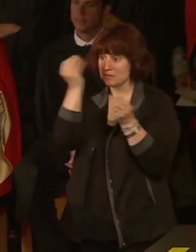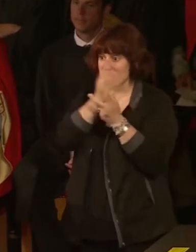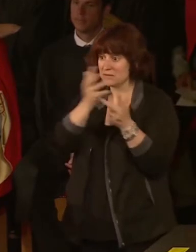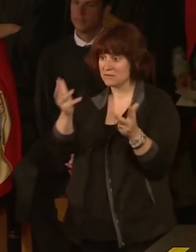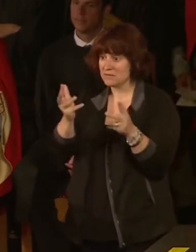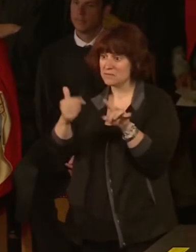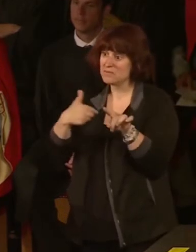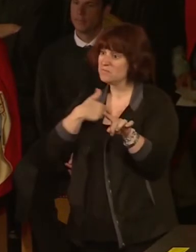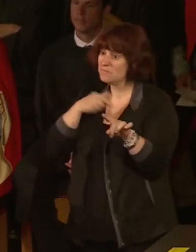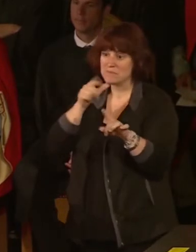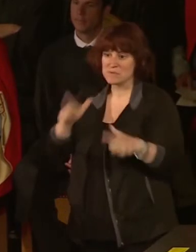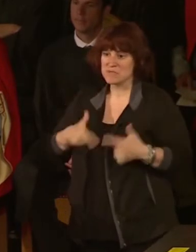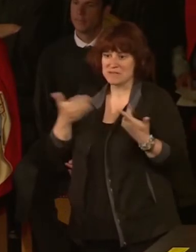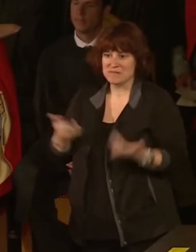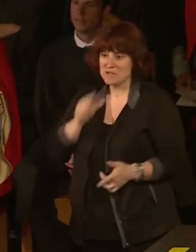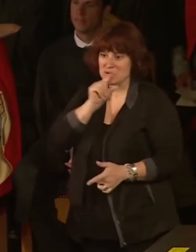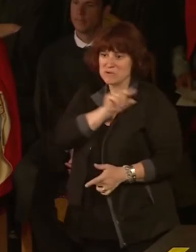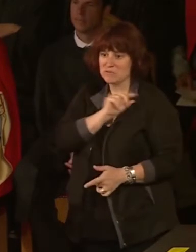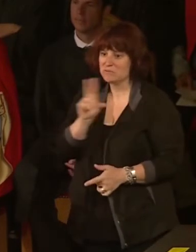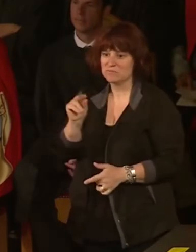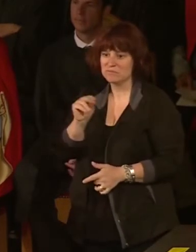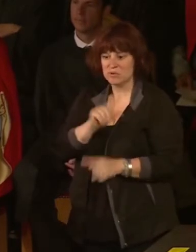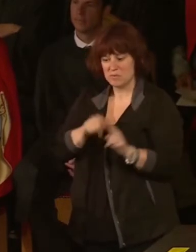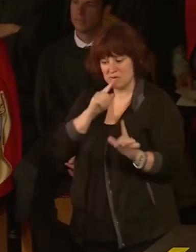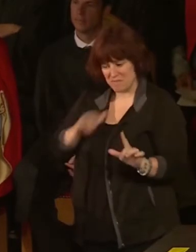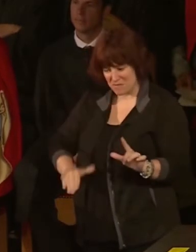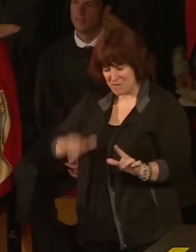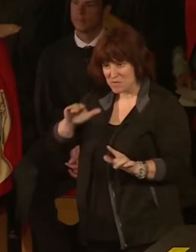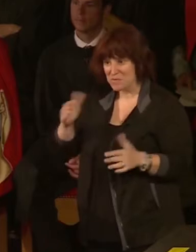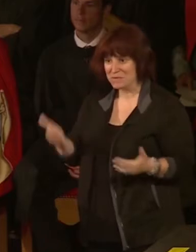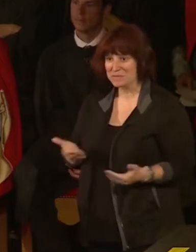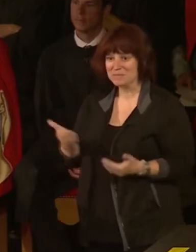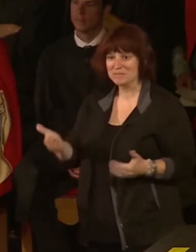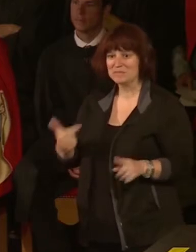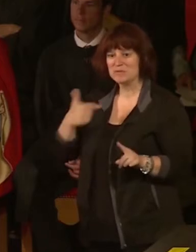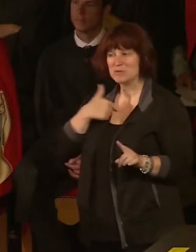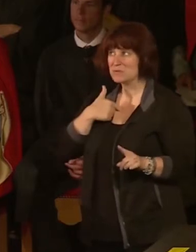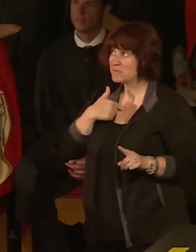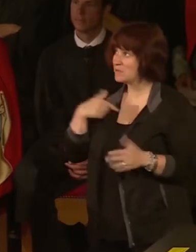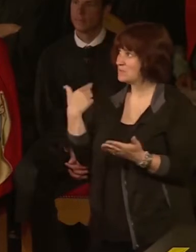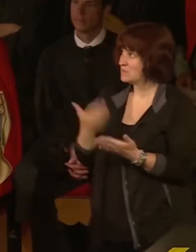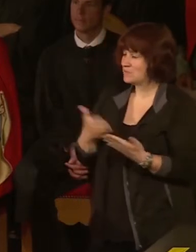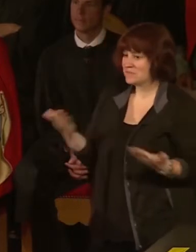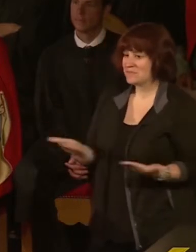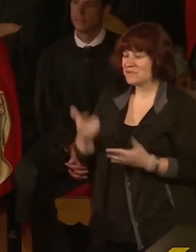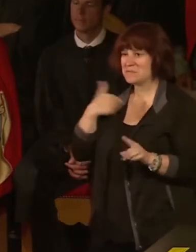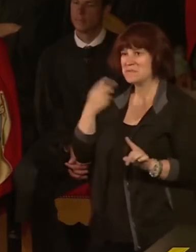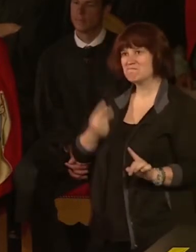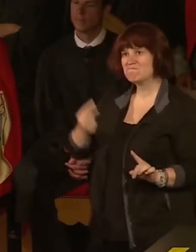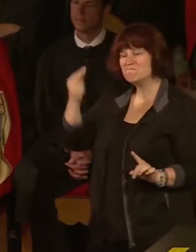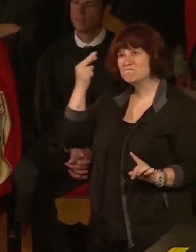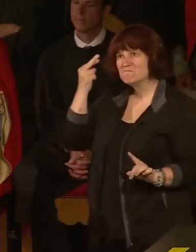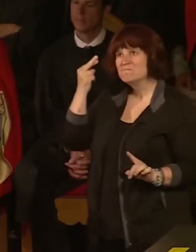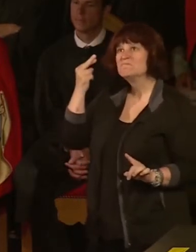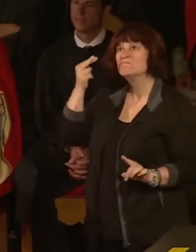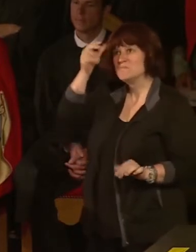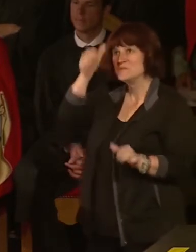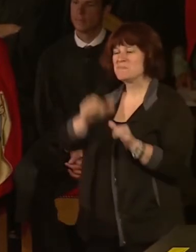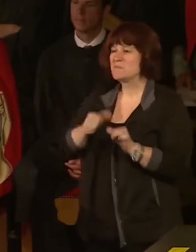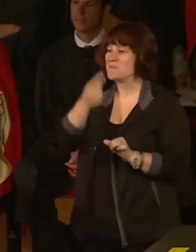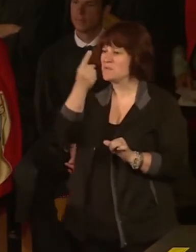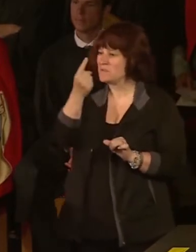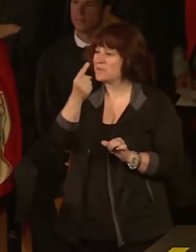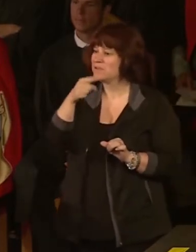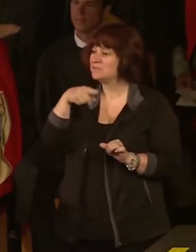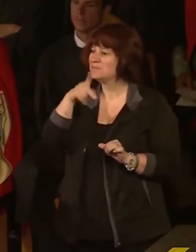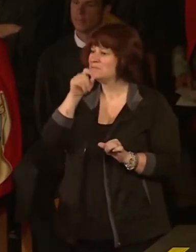live away from Guelph, my hometown, I can't be in this place without fondly thinking and remembering a big male polar bear